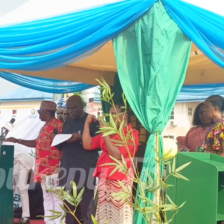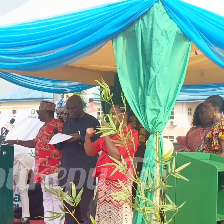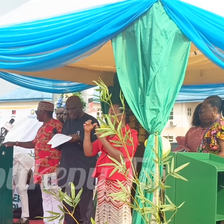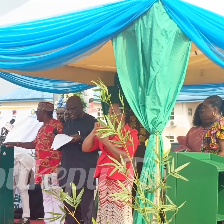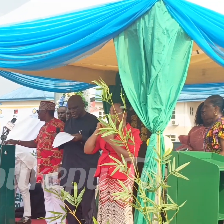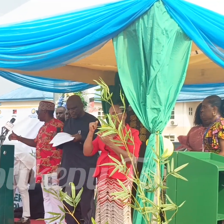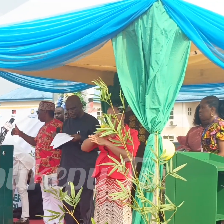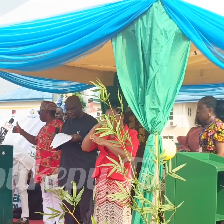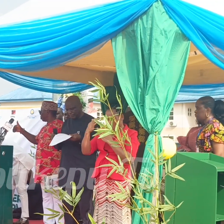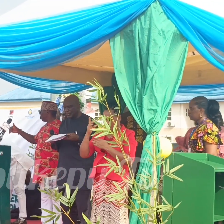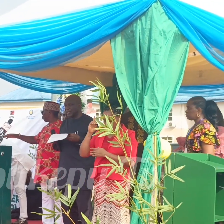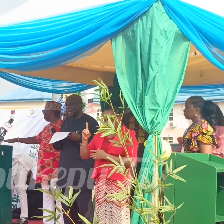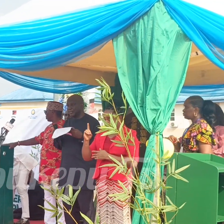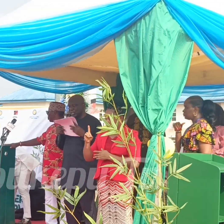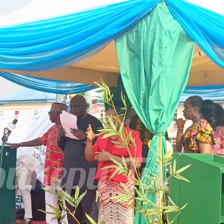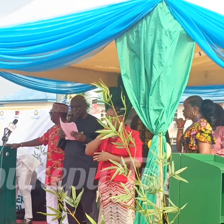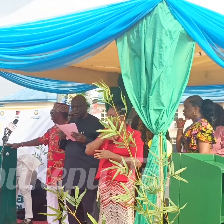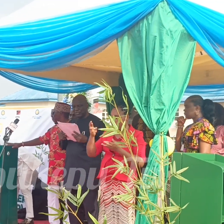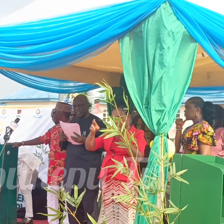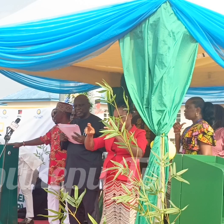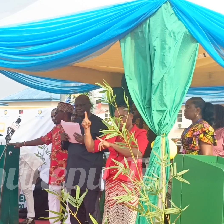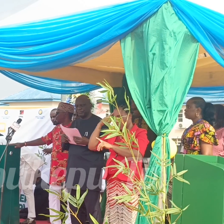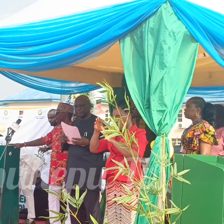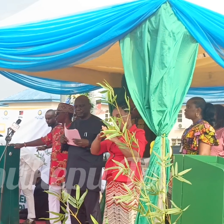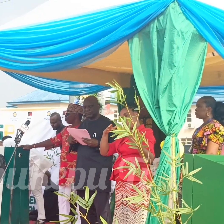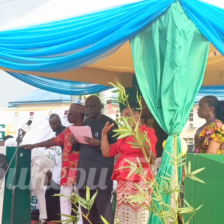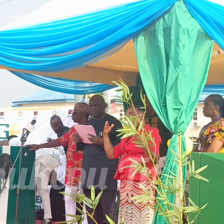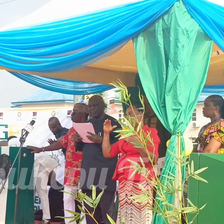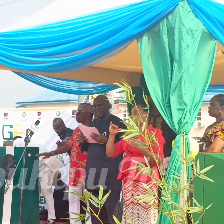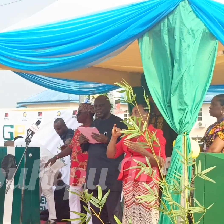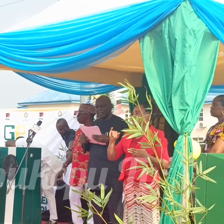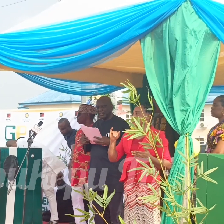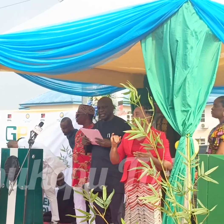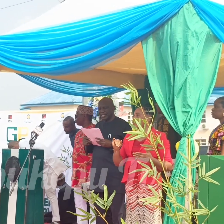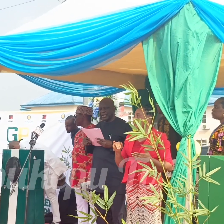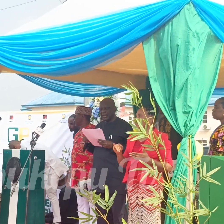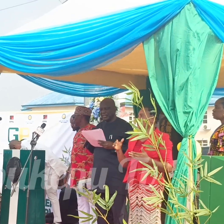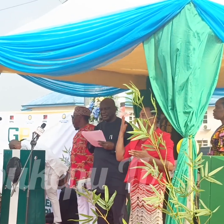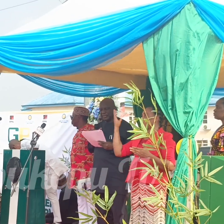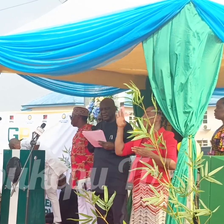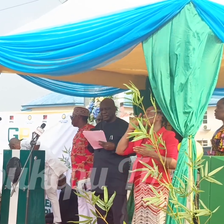now completed and ready for commissioning.